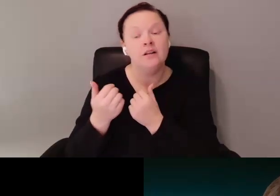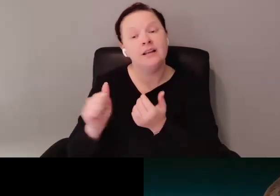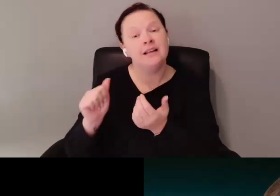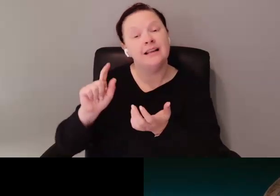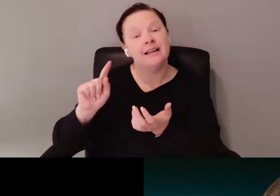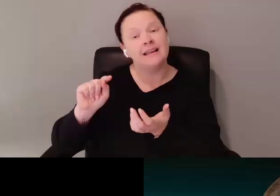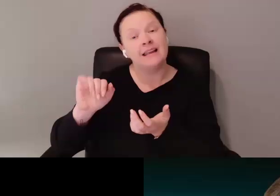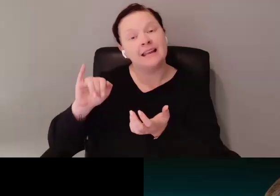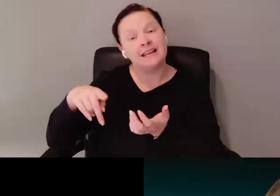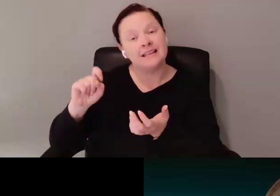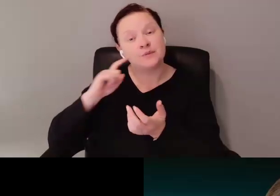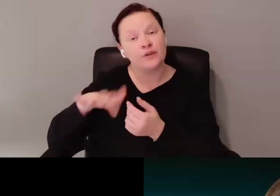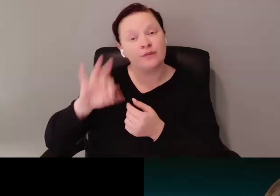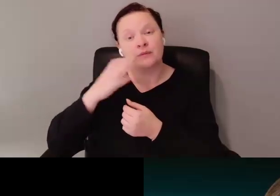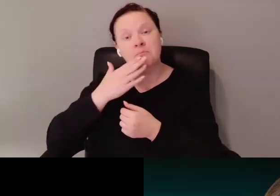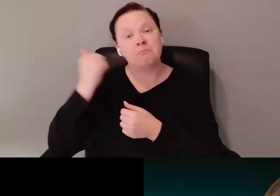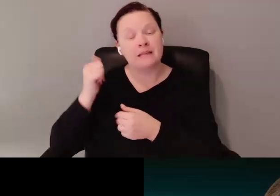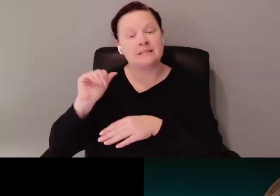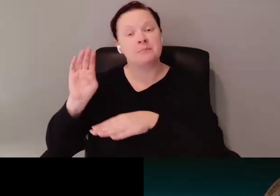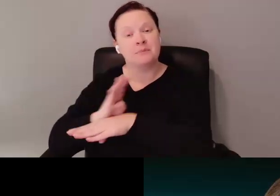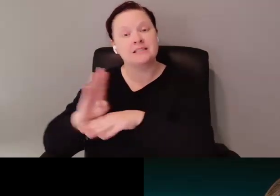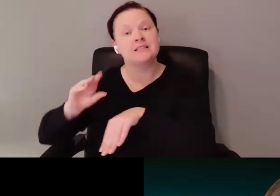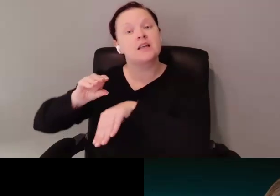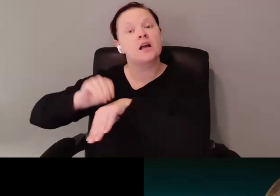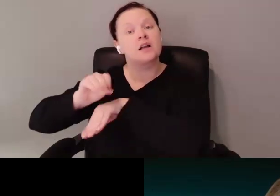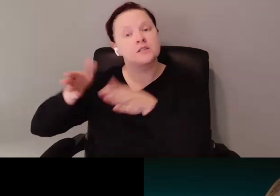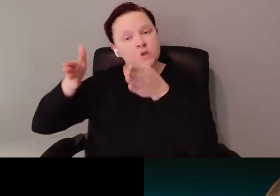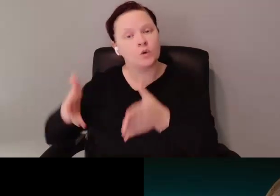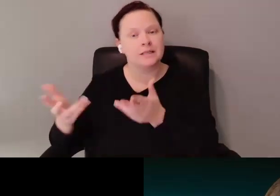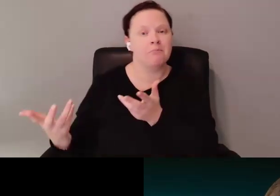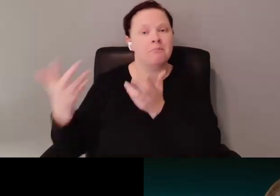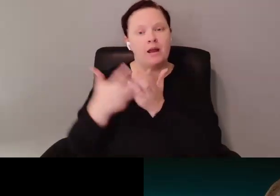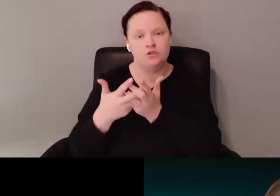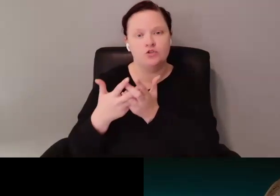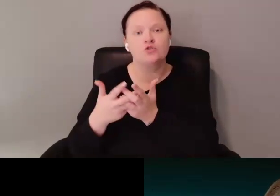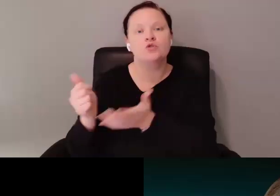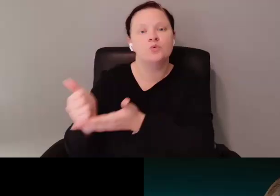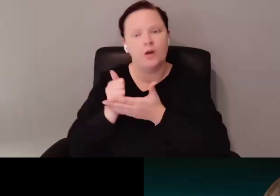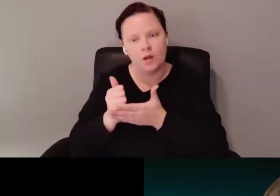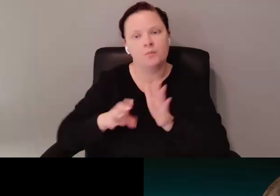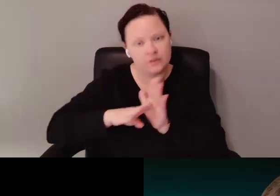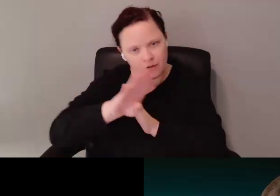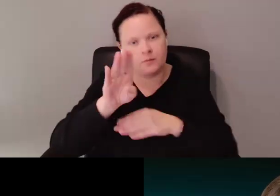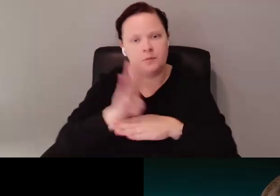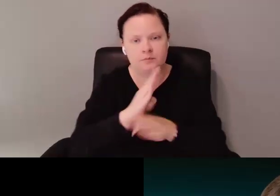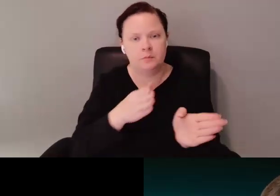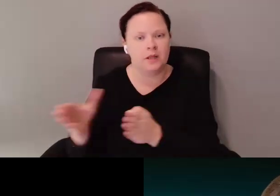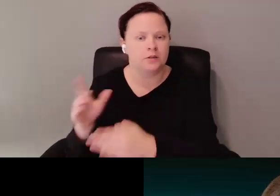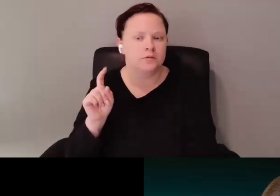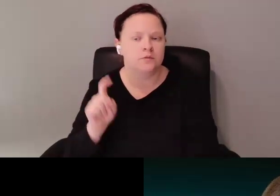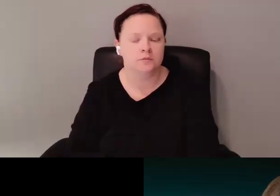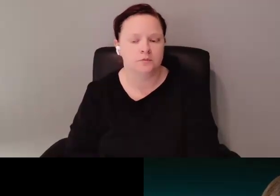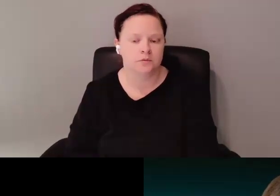best business consultant match to work with to navigate business plan development?